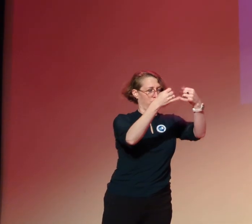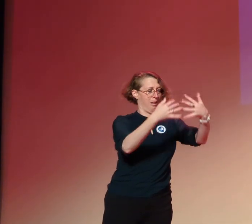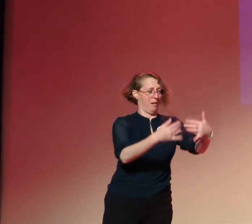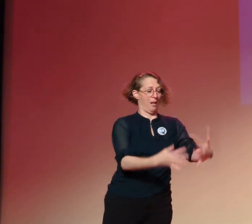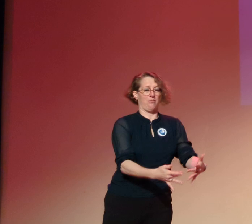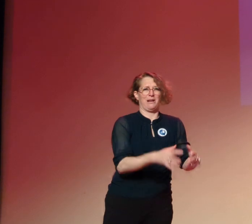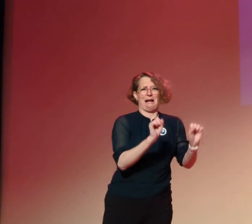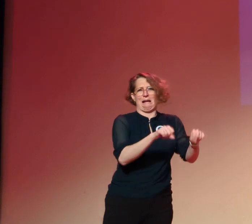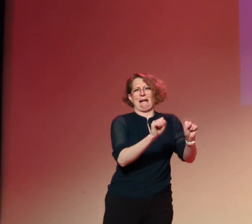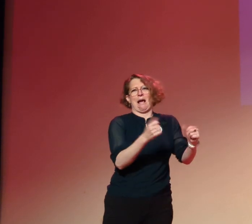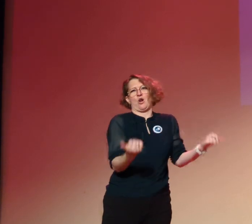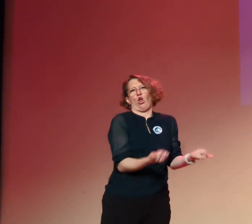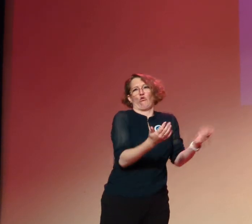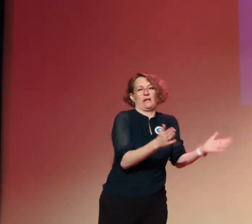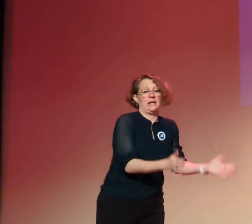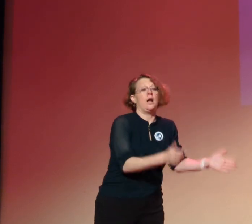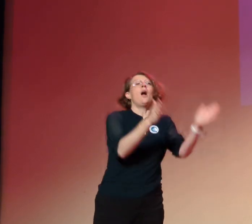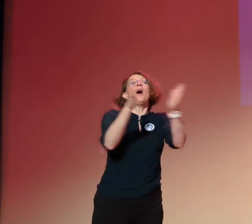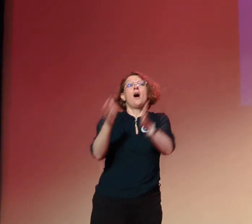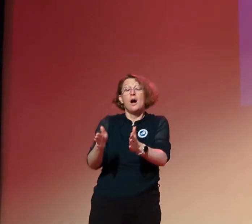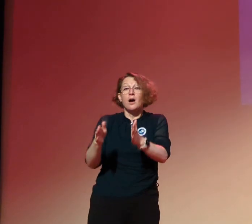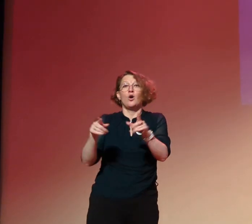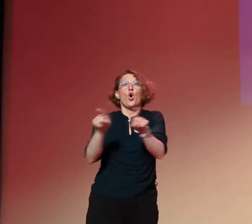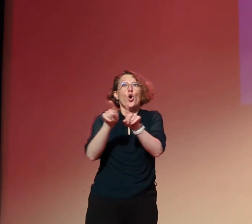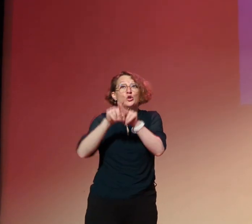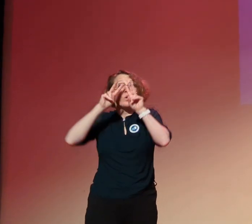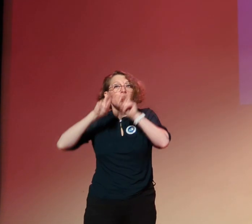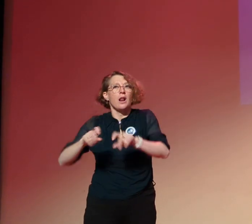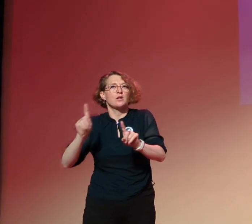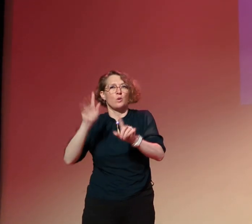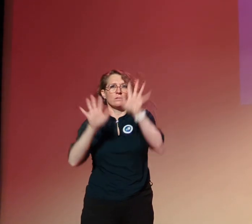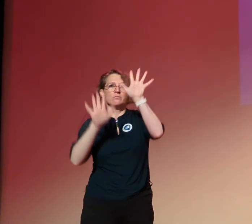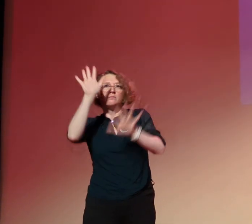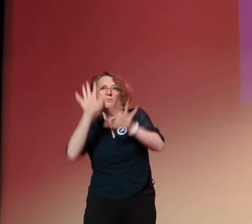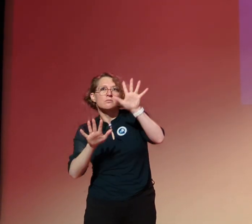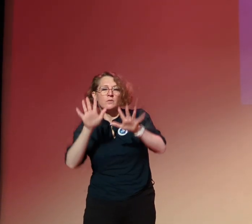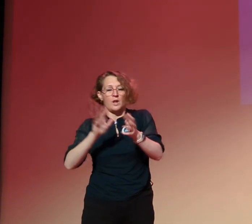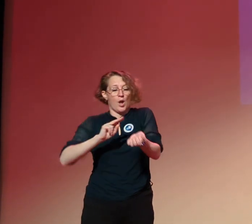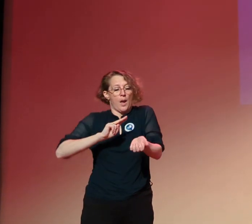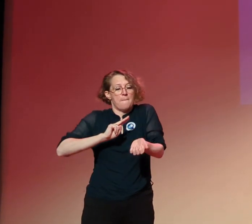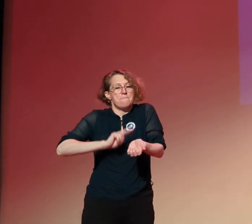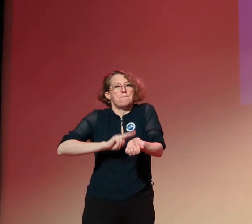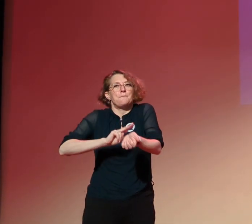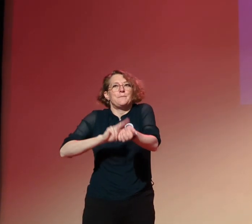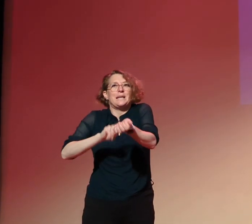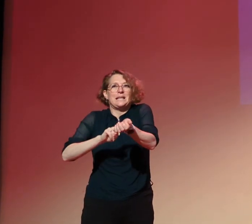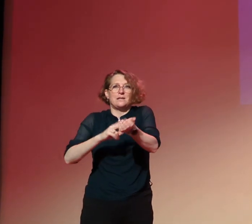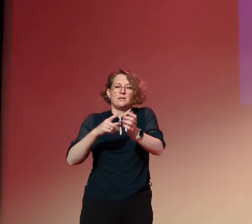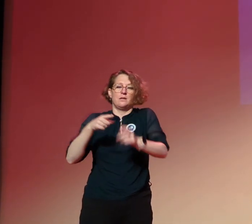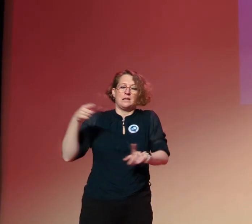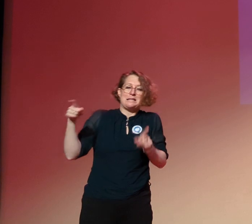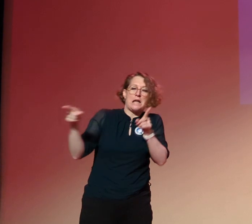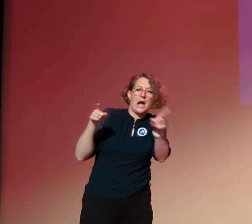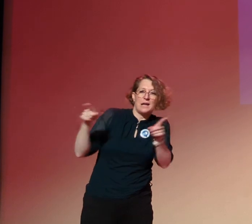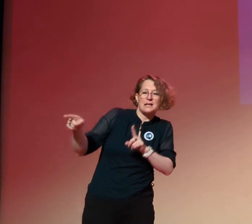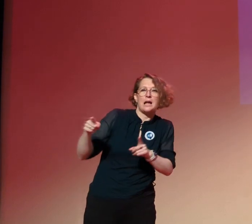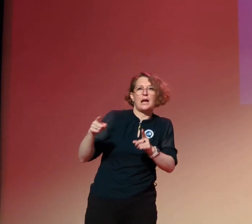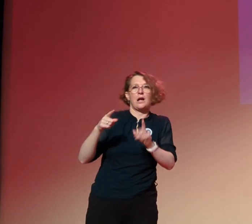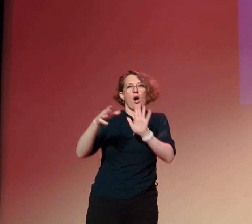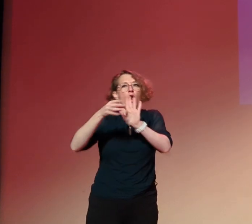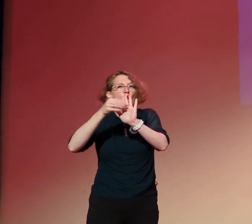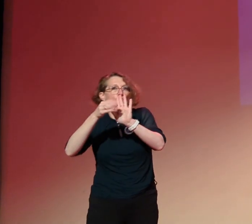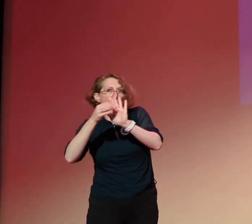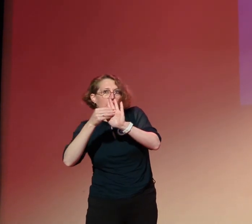to give me the co-speech gesture category that it belongs to, either a beat, didactic, iconic, etc. I